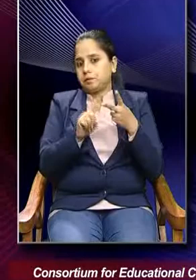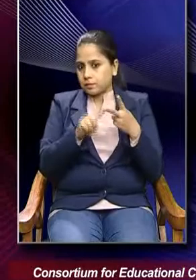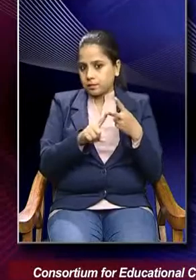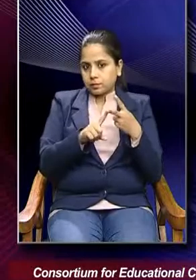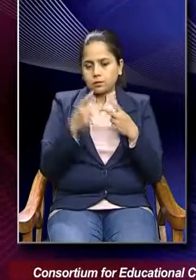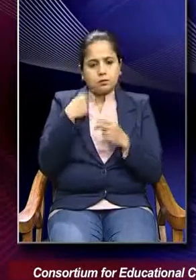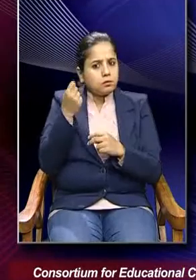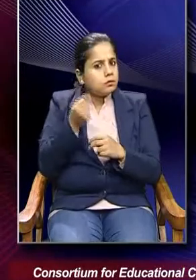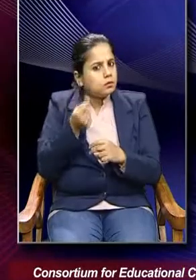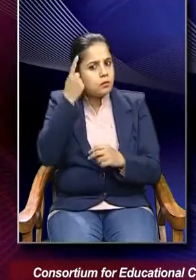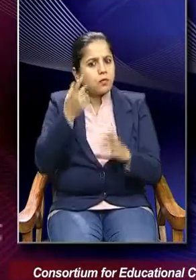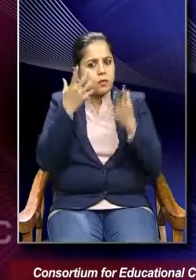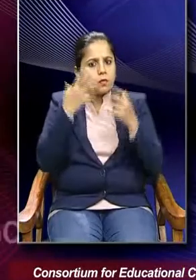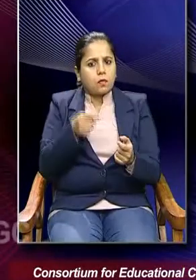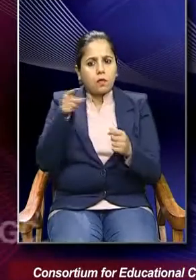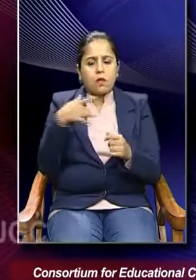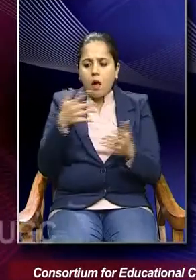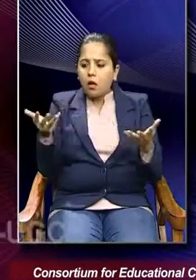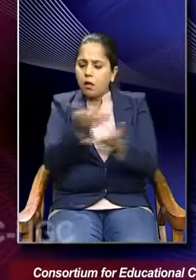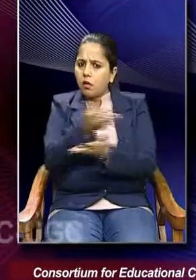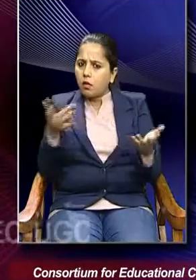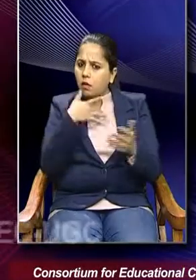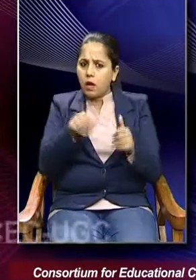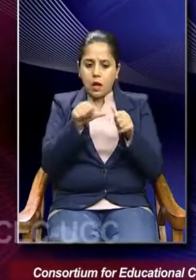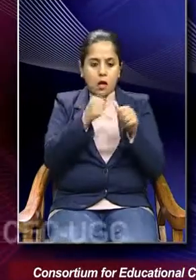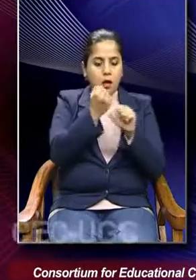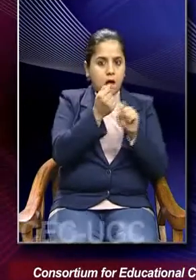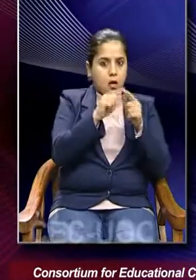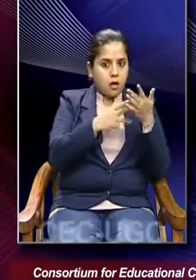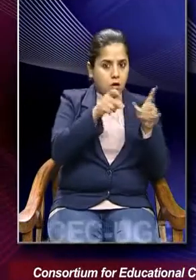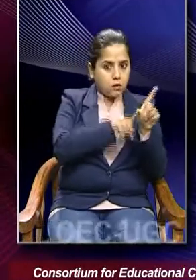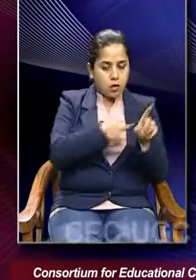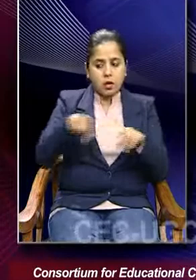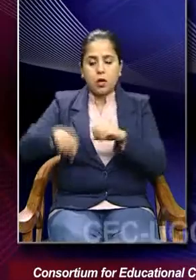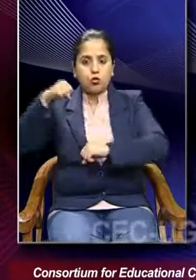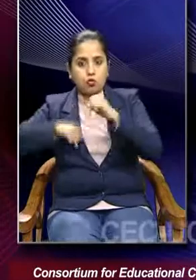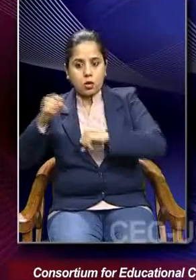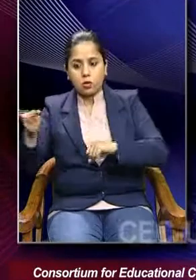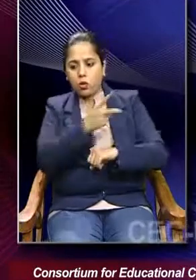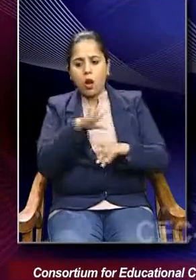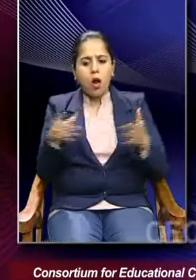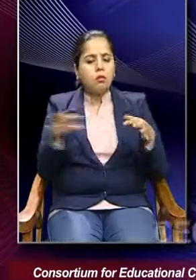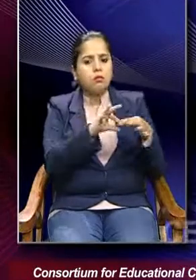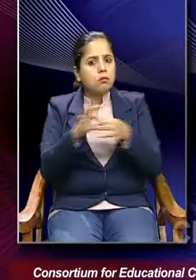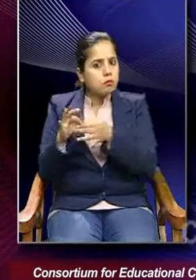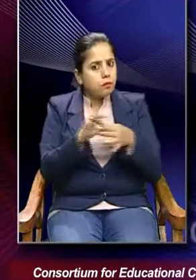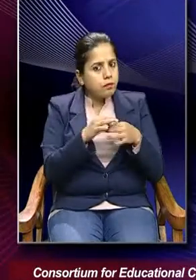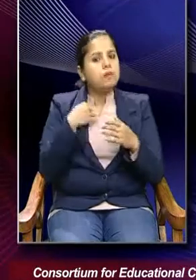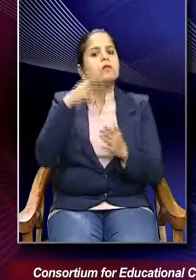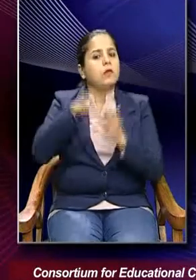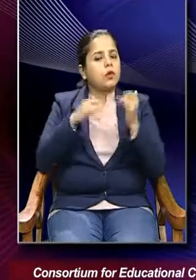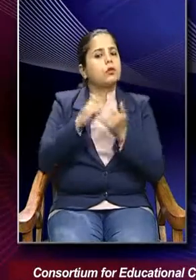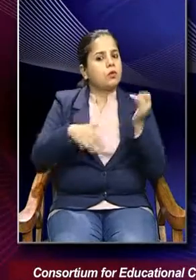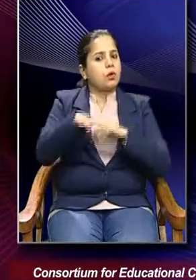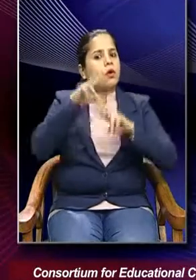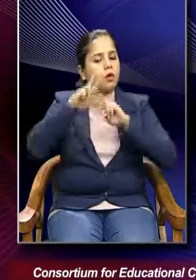to understand the interaction between agency and structure. So if we kind of read